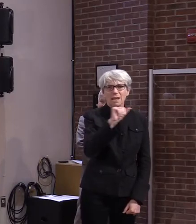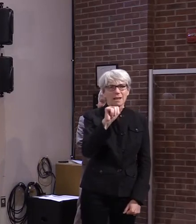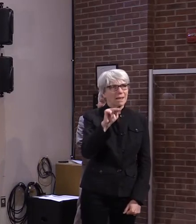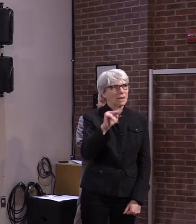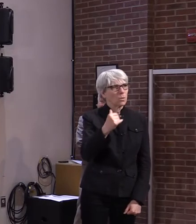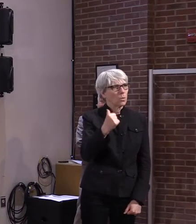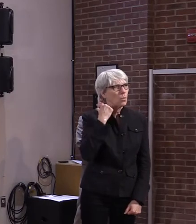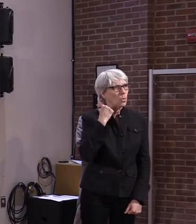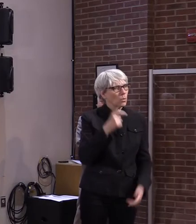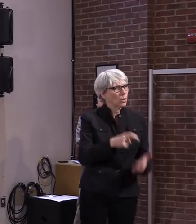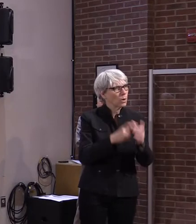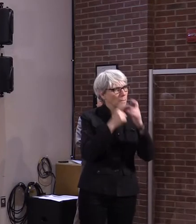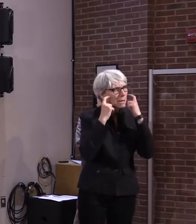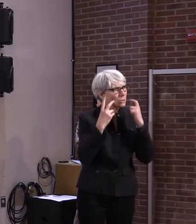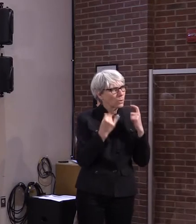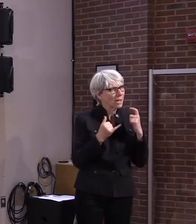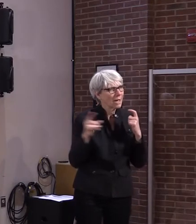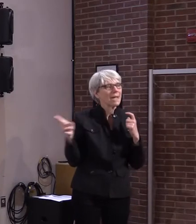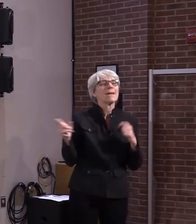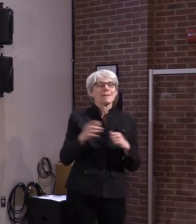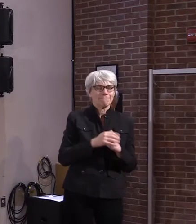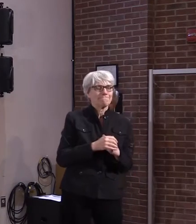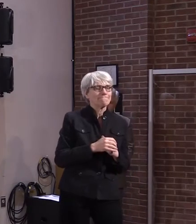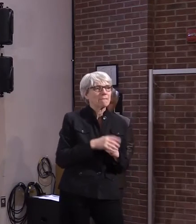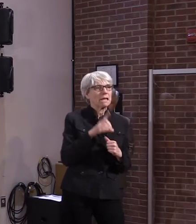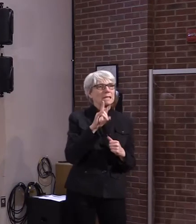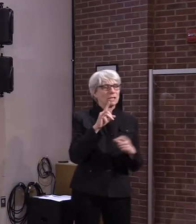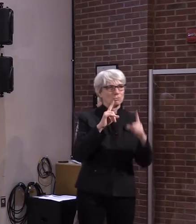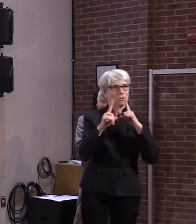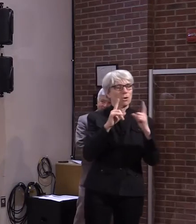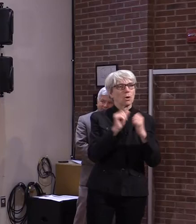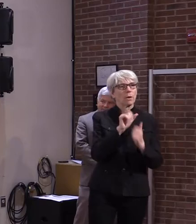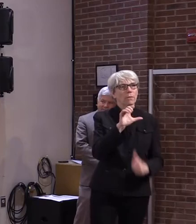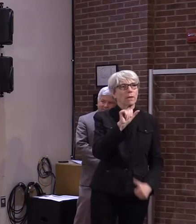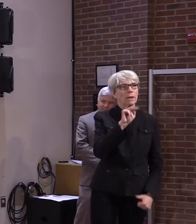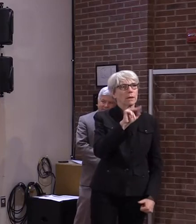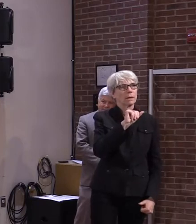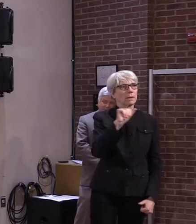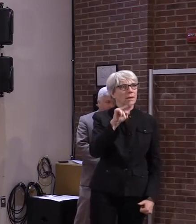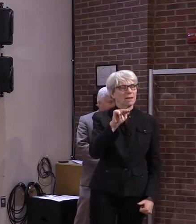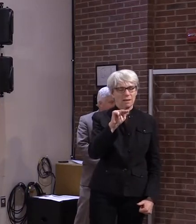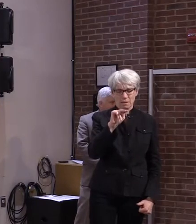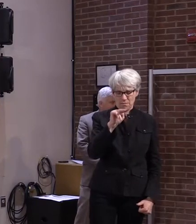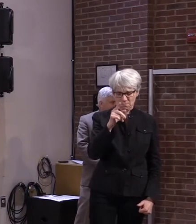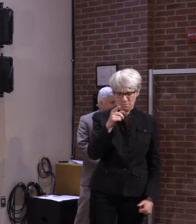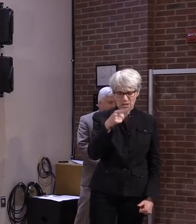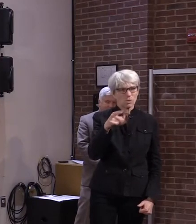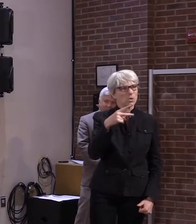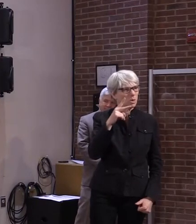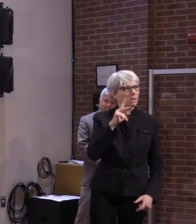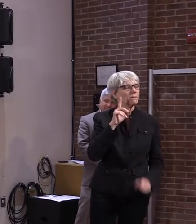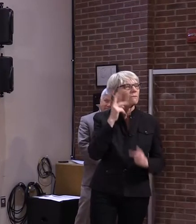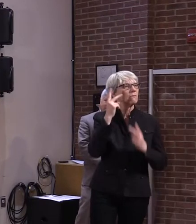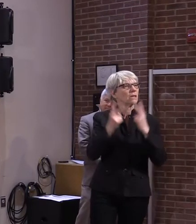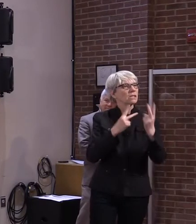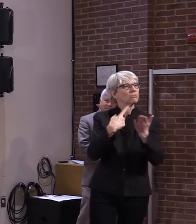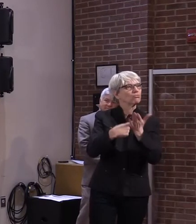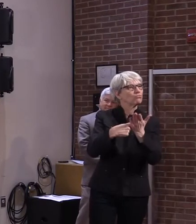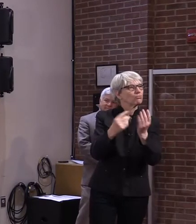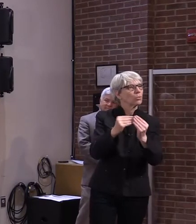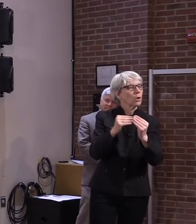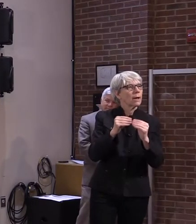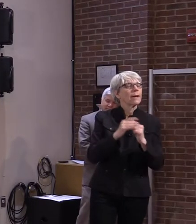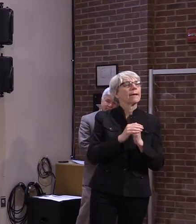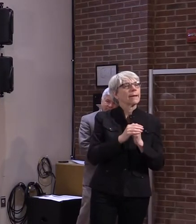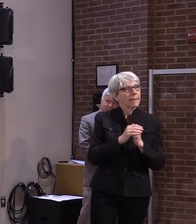Yeah, I've talked to them about that. I'm also going up and visiting in a couple weeks. They're one of the reasons we